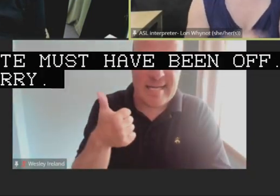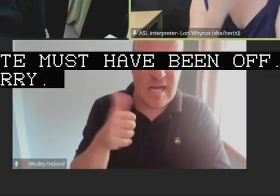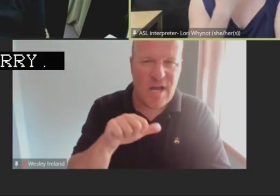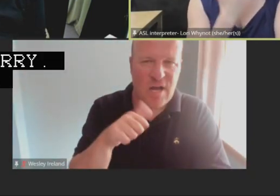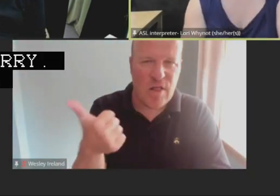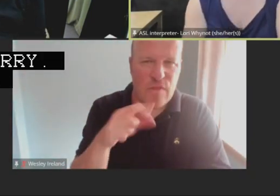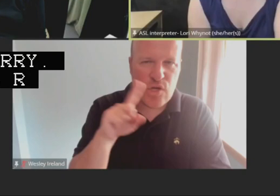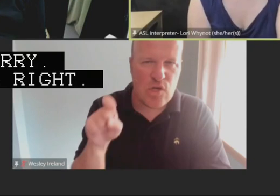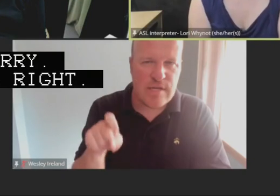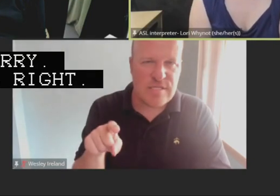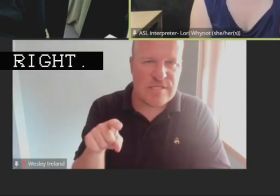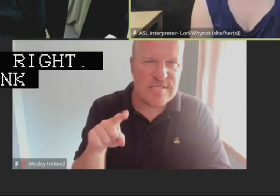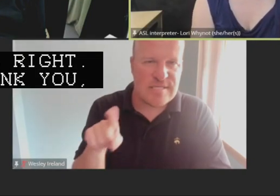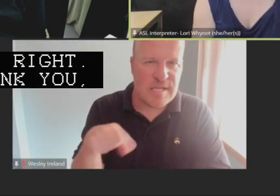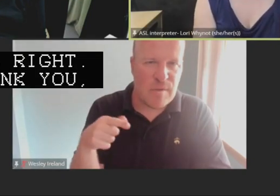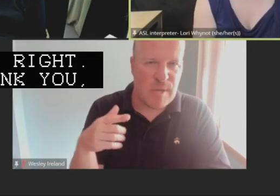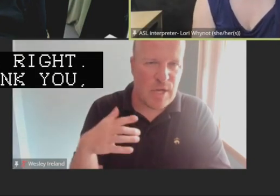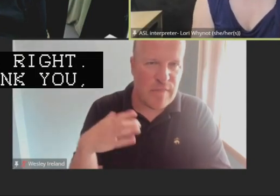though.